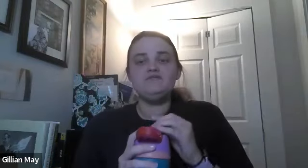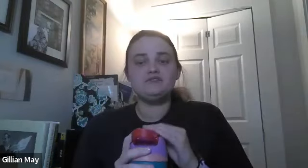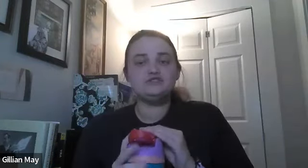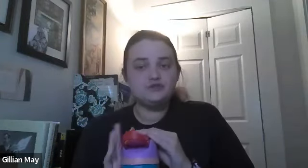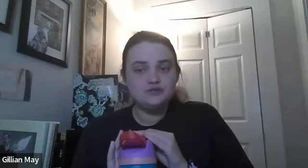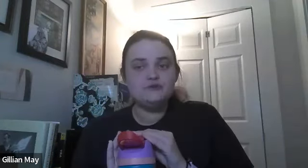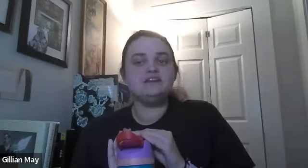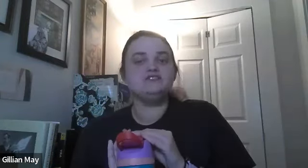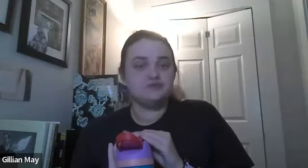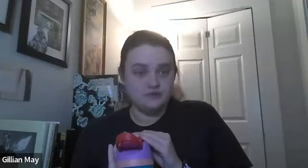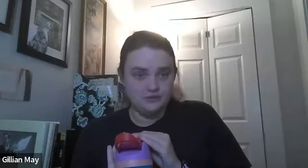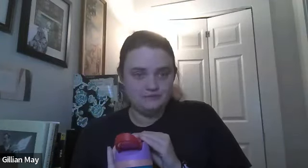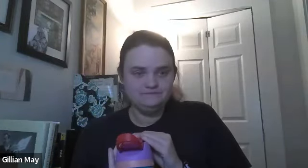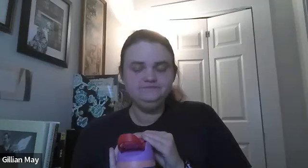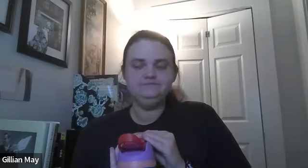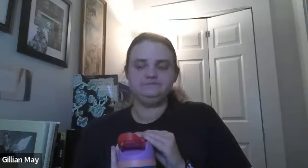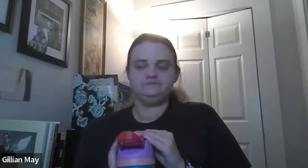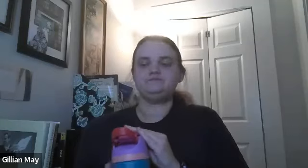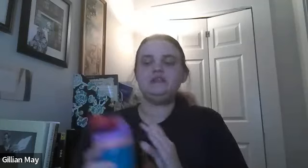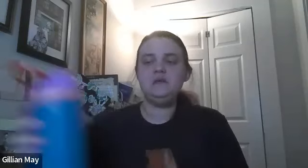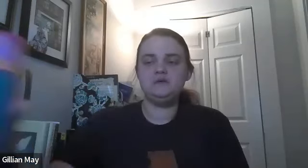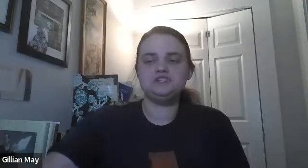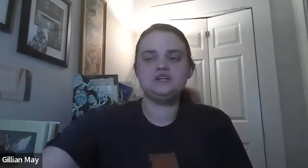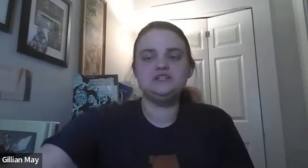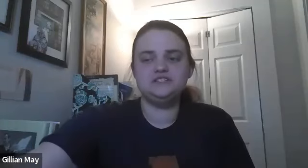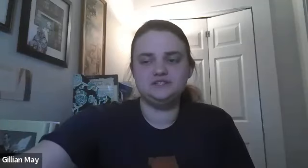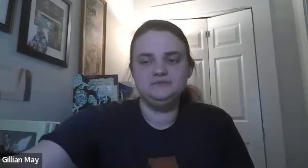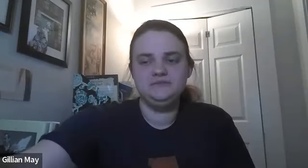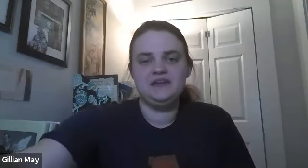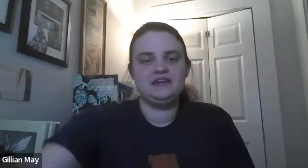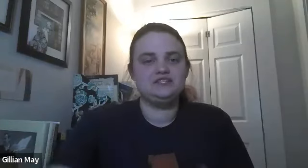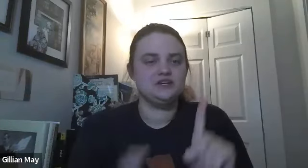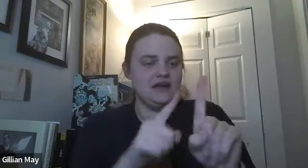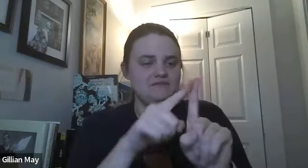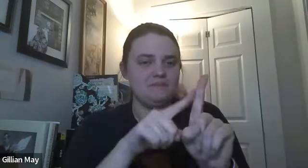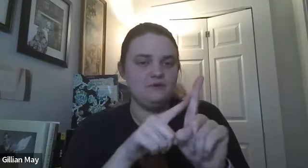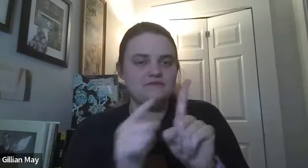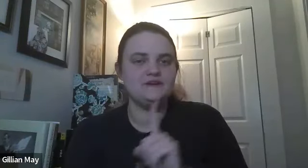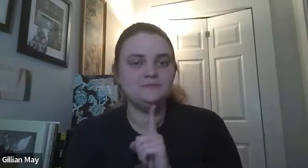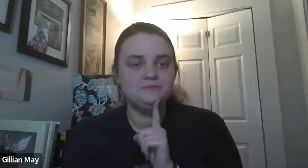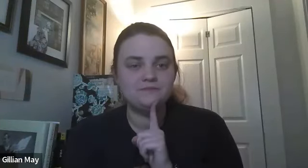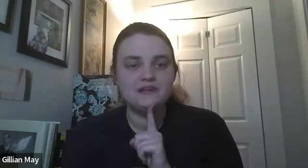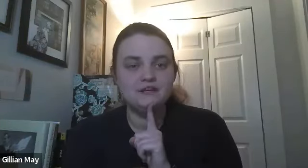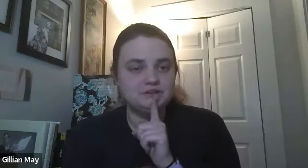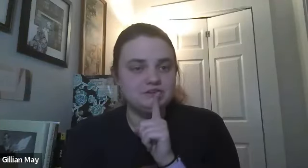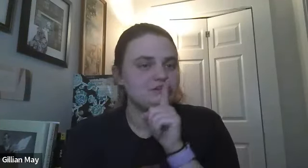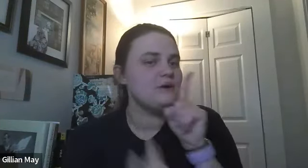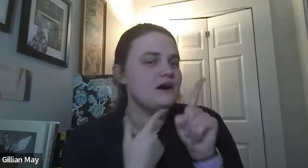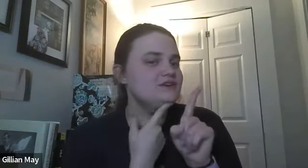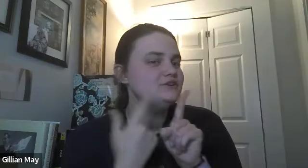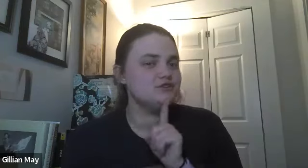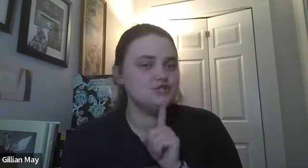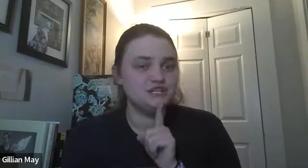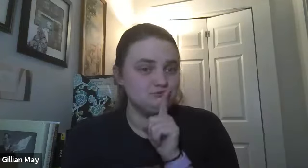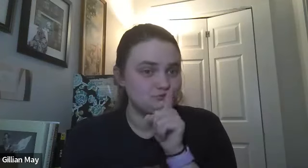For true and truth, what you're going to do is you're going to have that pointer finger and you're going to go under your chin.